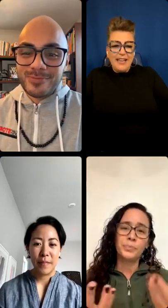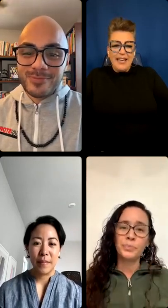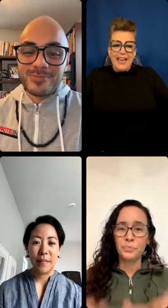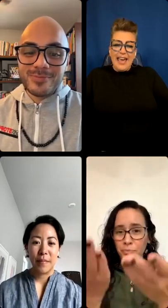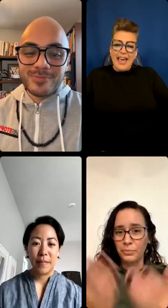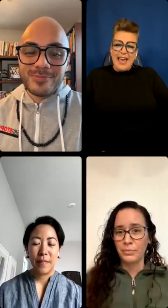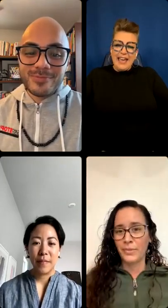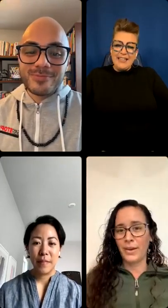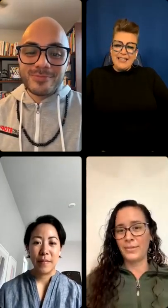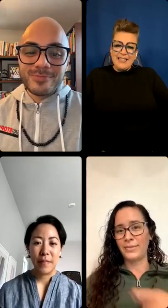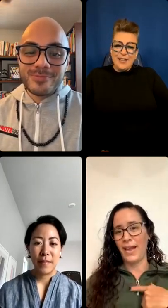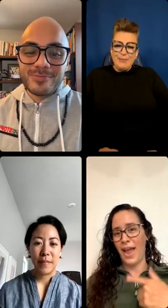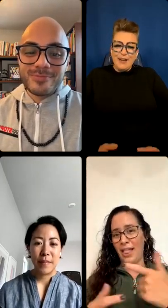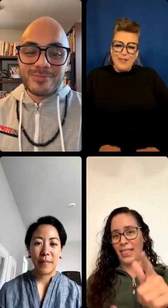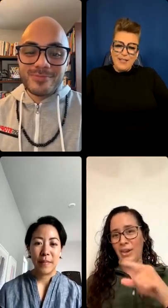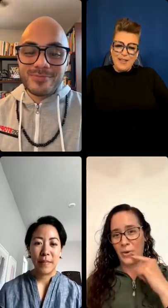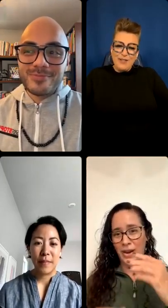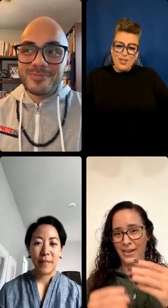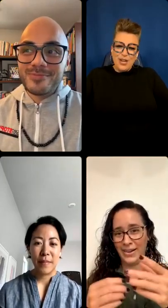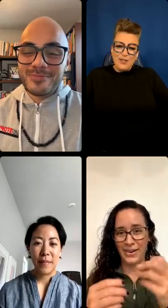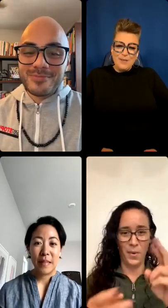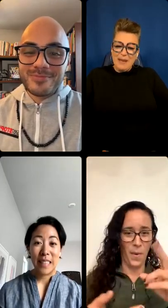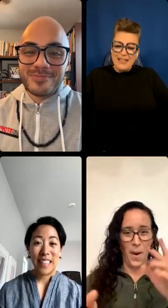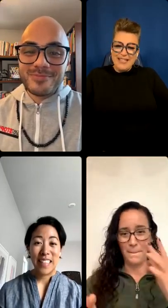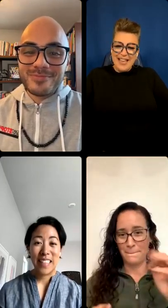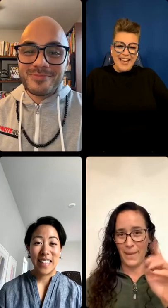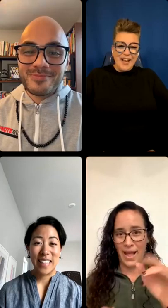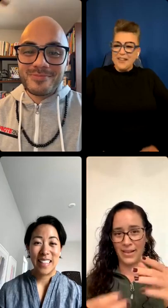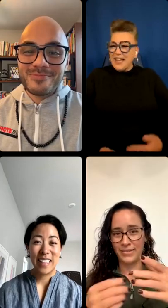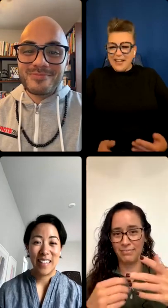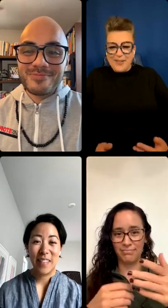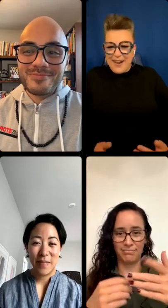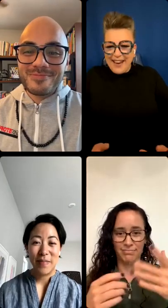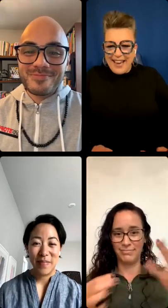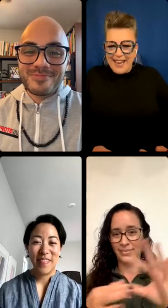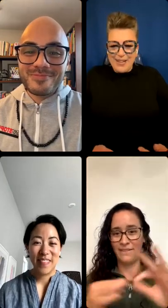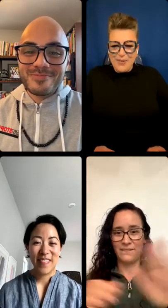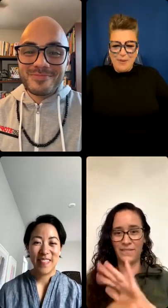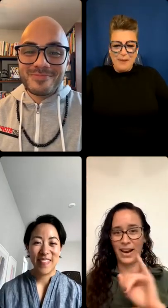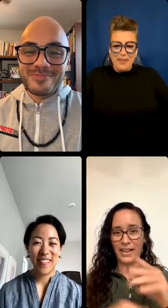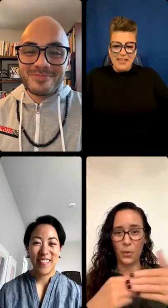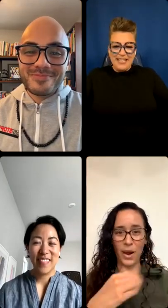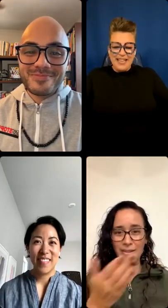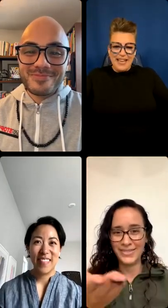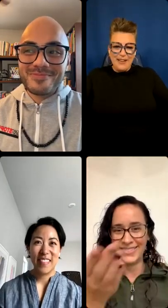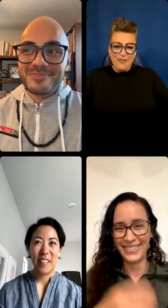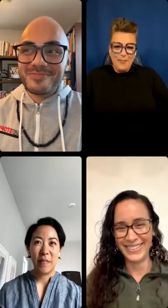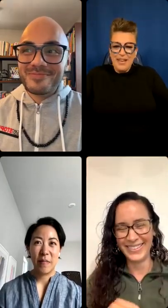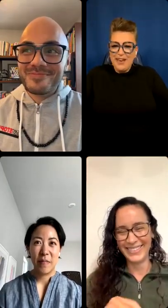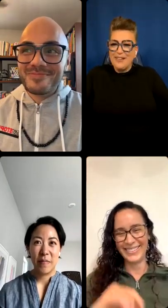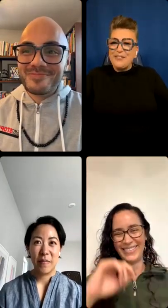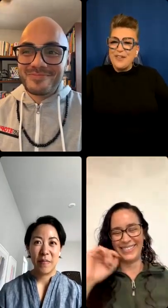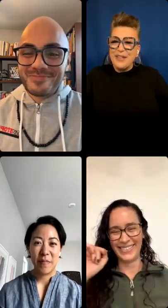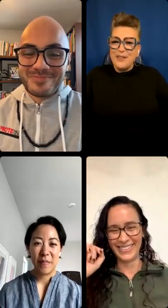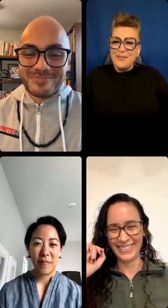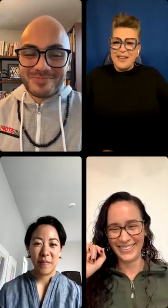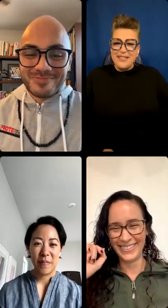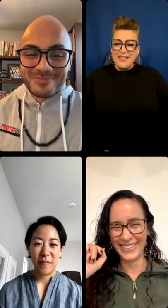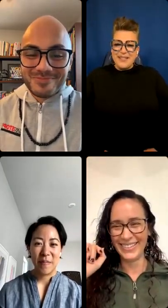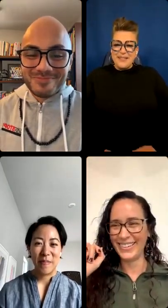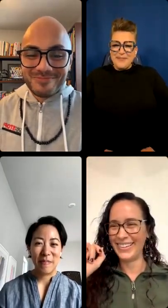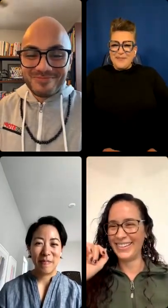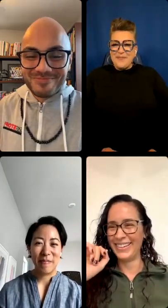Melody, and the three of us have shared space. And I'll let Greg and or Melody take it from here and fill in